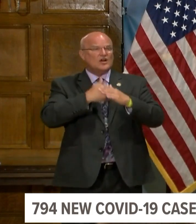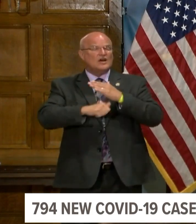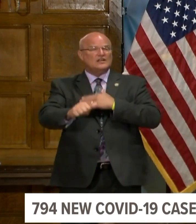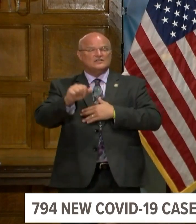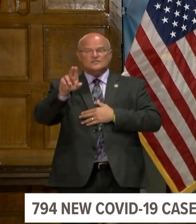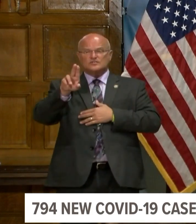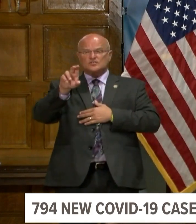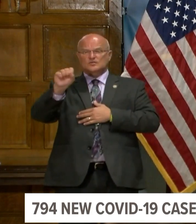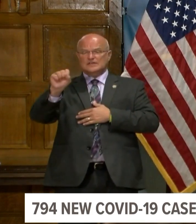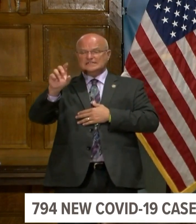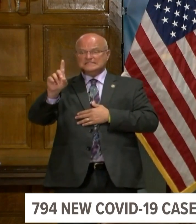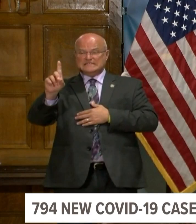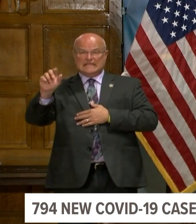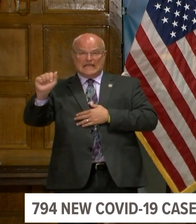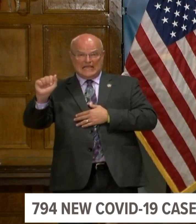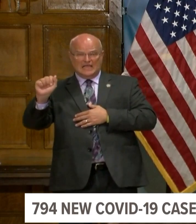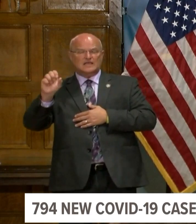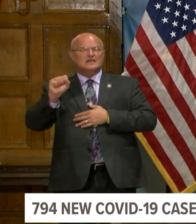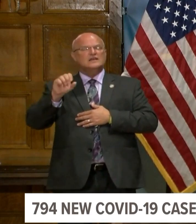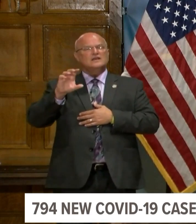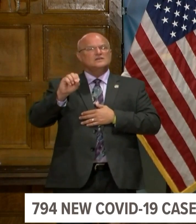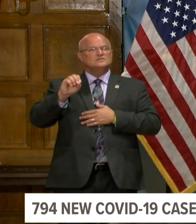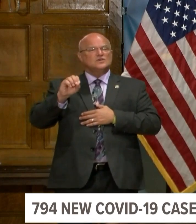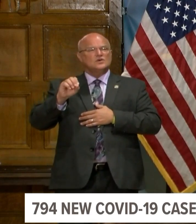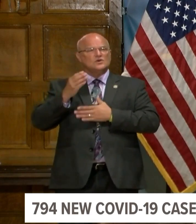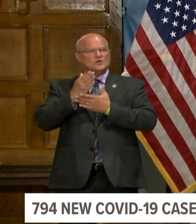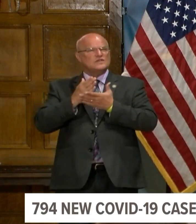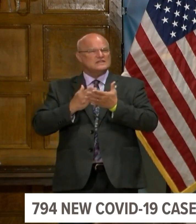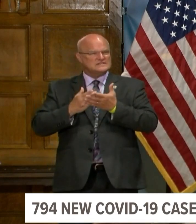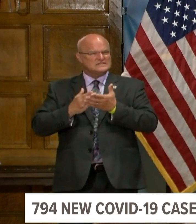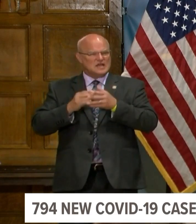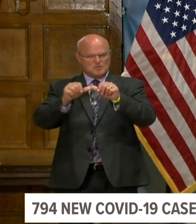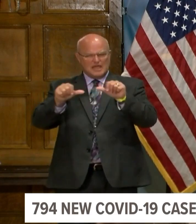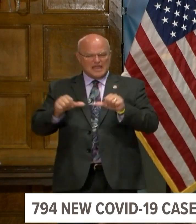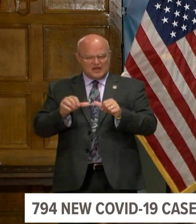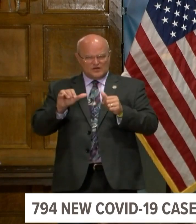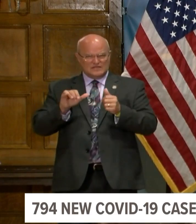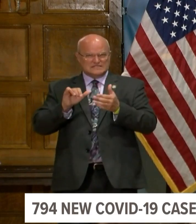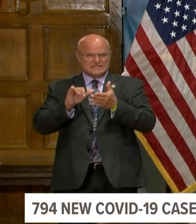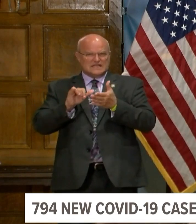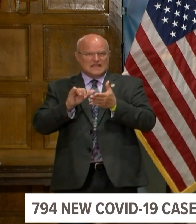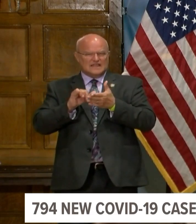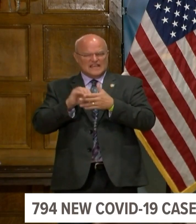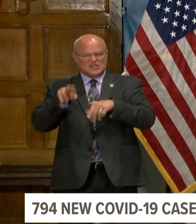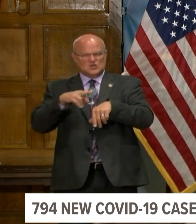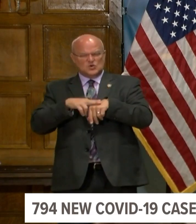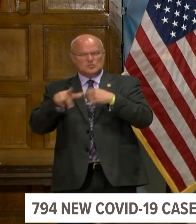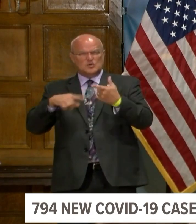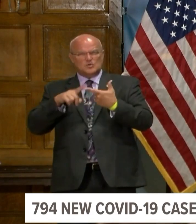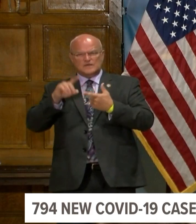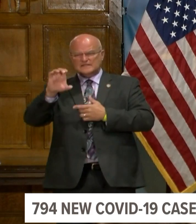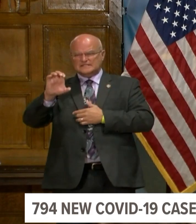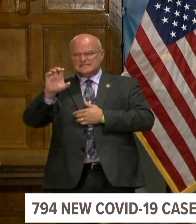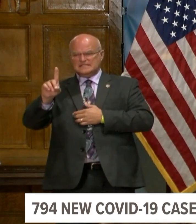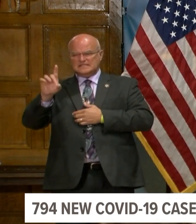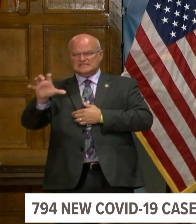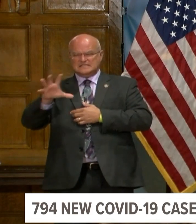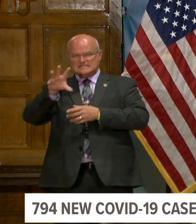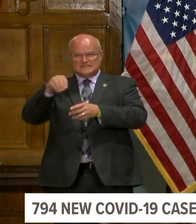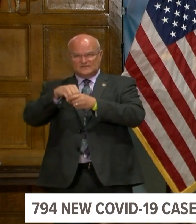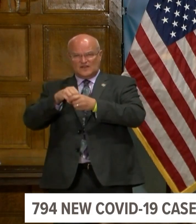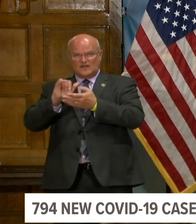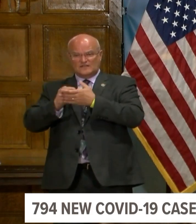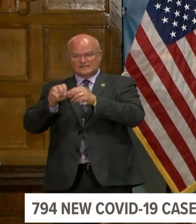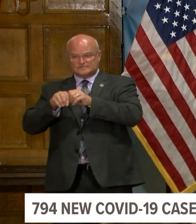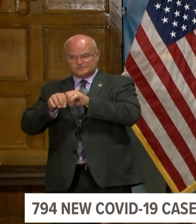under USDA. So there are some areas of usually when CDC is involved, for example,